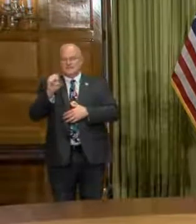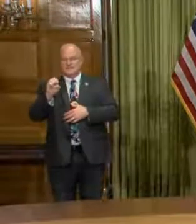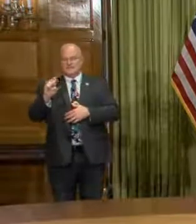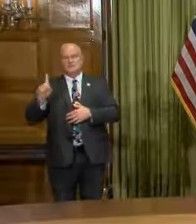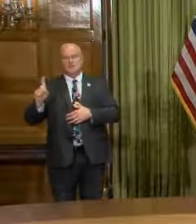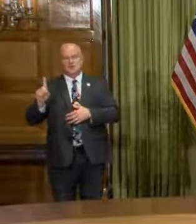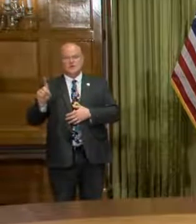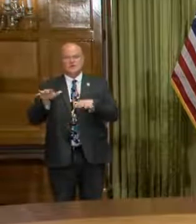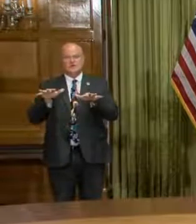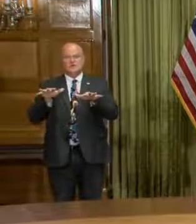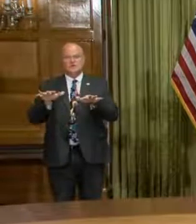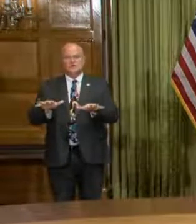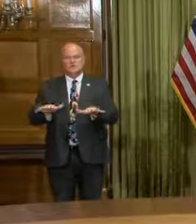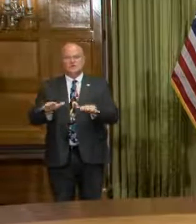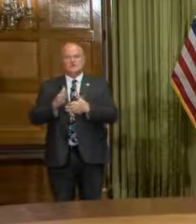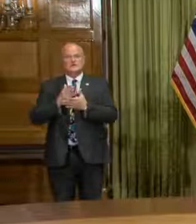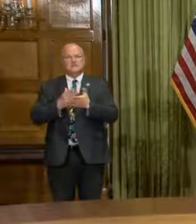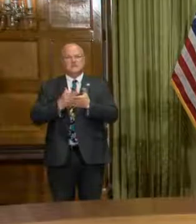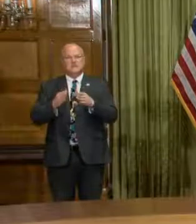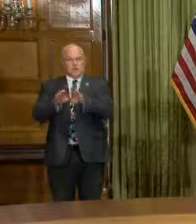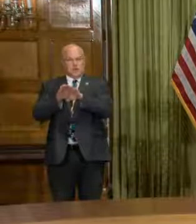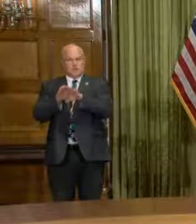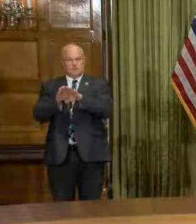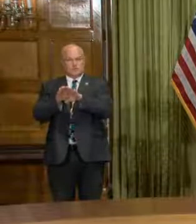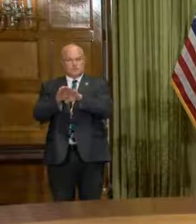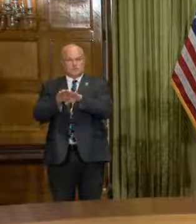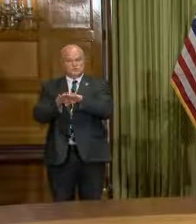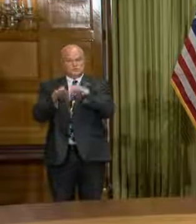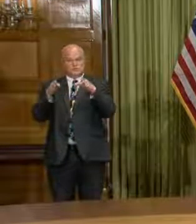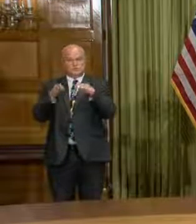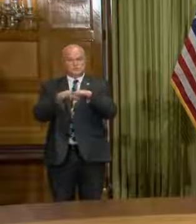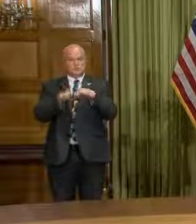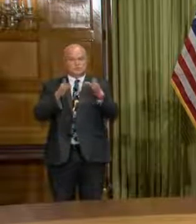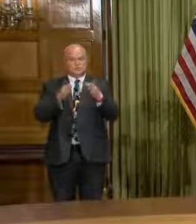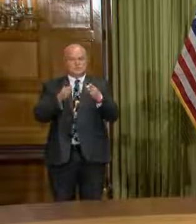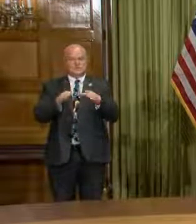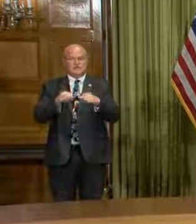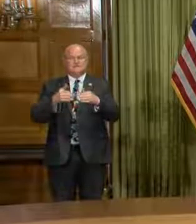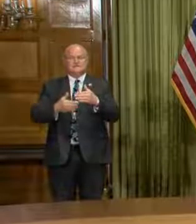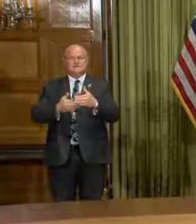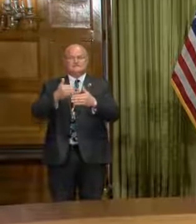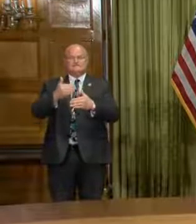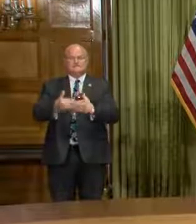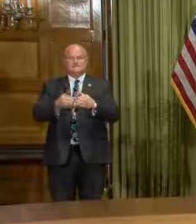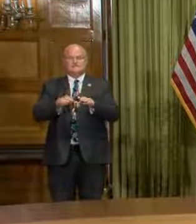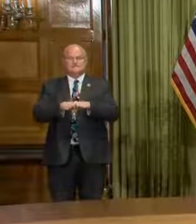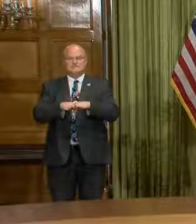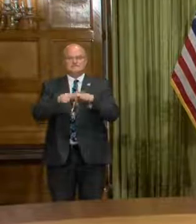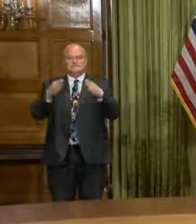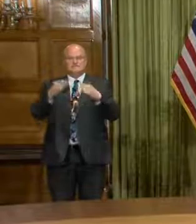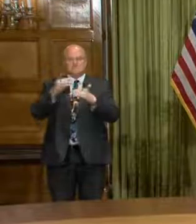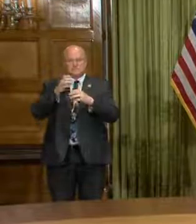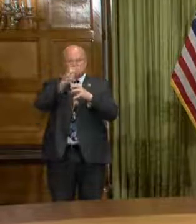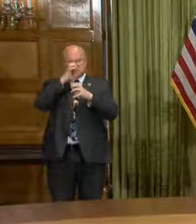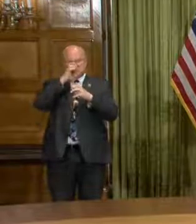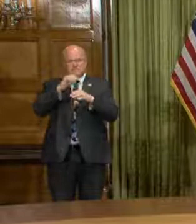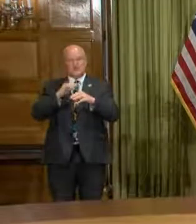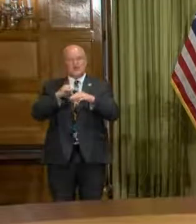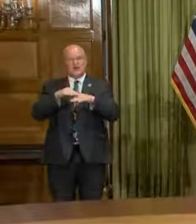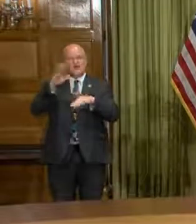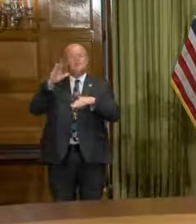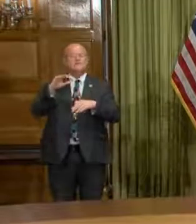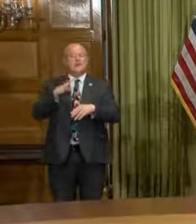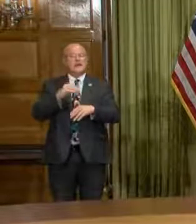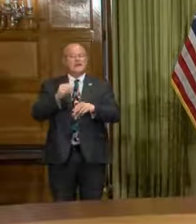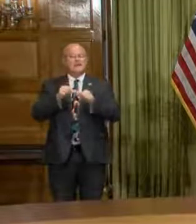you can relax some of the closures. You can take some steps to lift some restrictions. If you continue